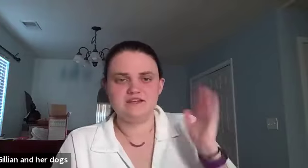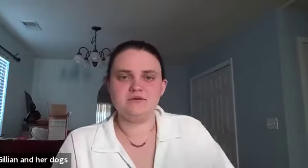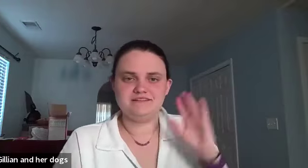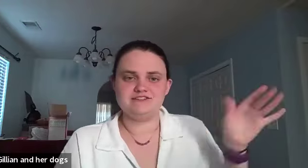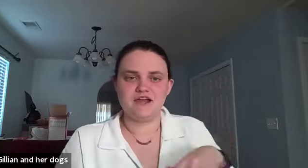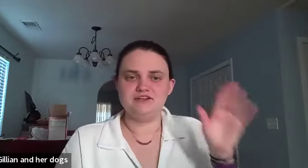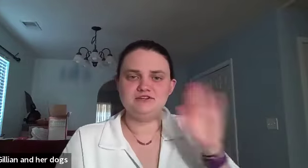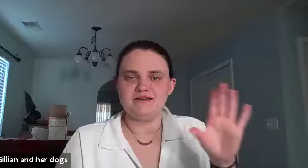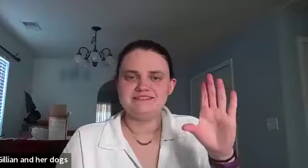You know what? It's fine. It's